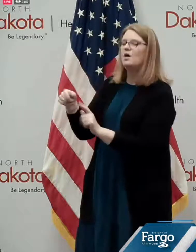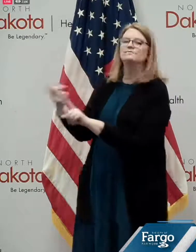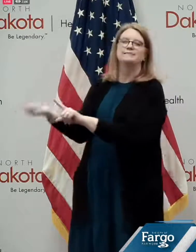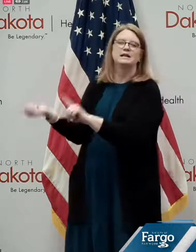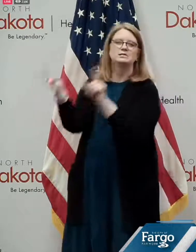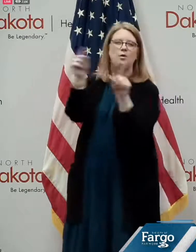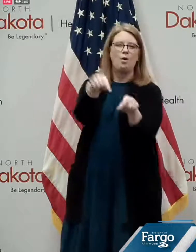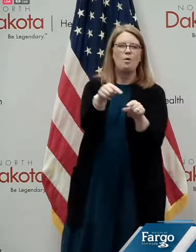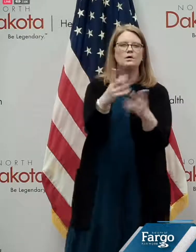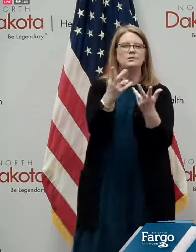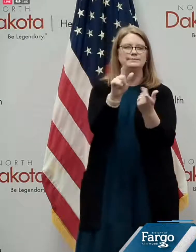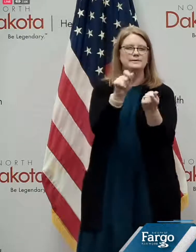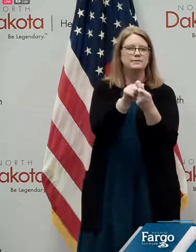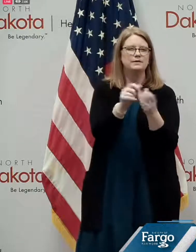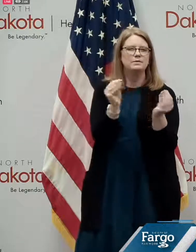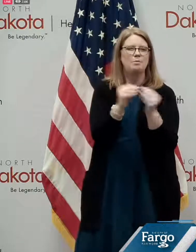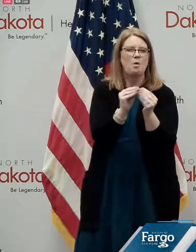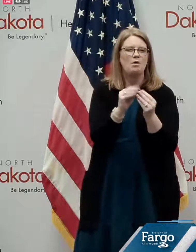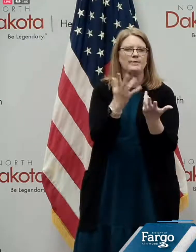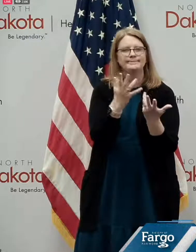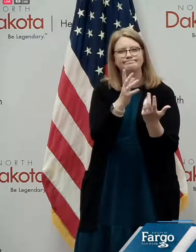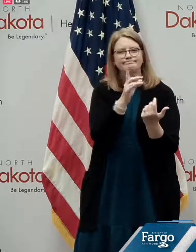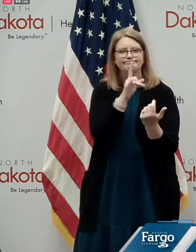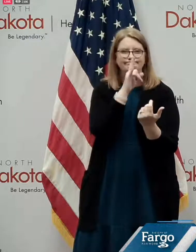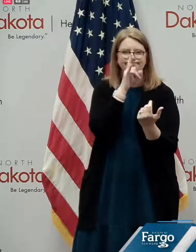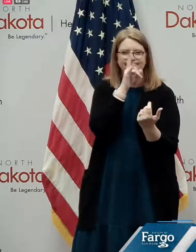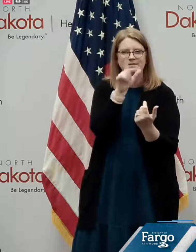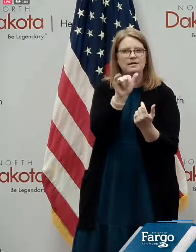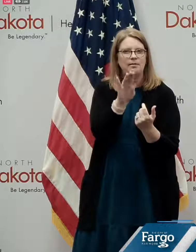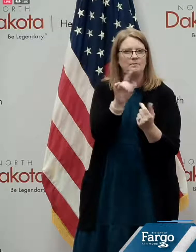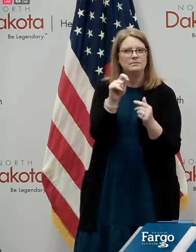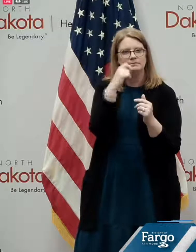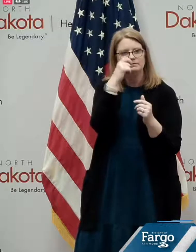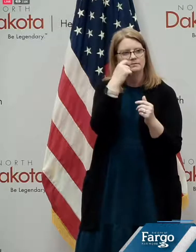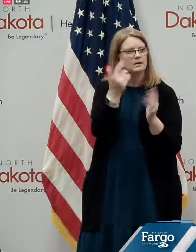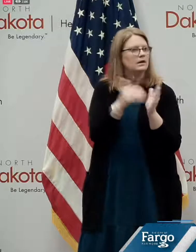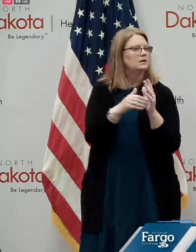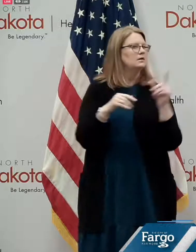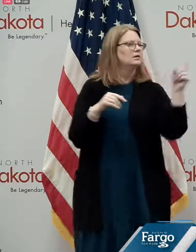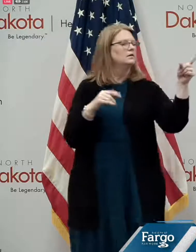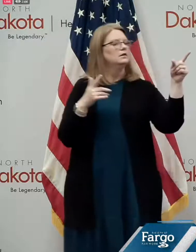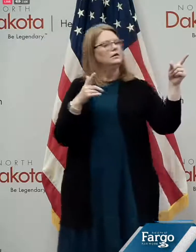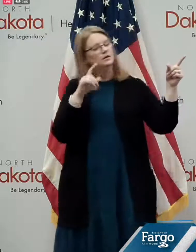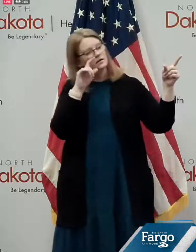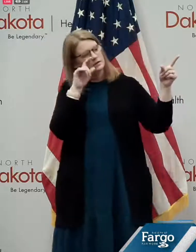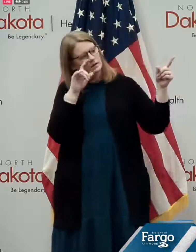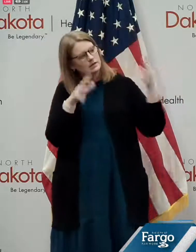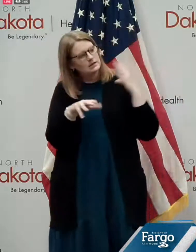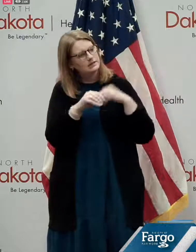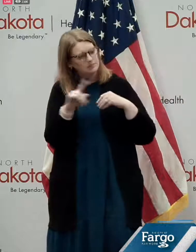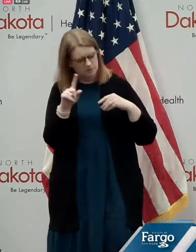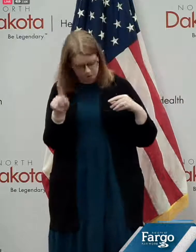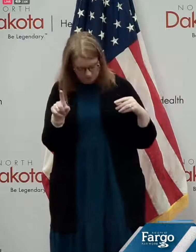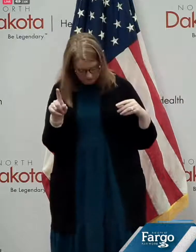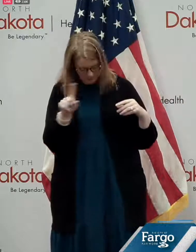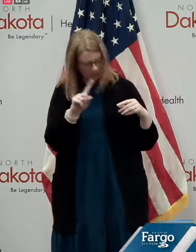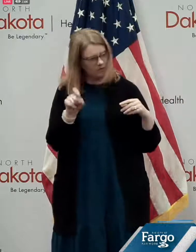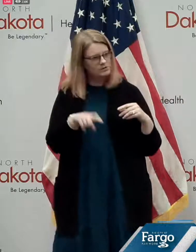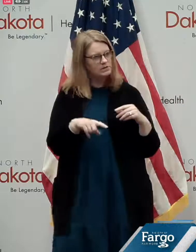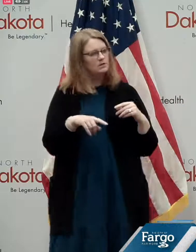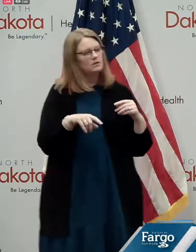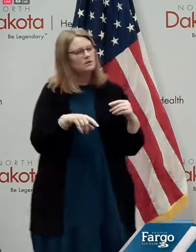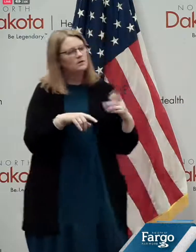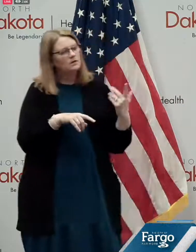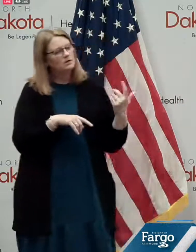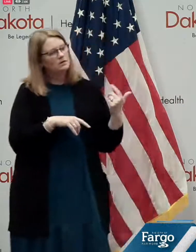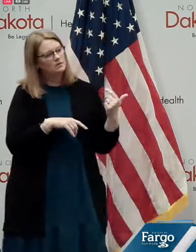back and returning here from out of state, that's going to be a key part of it. A quick follow-up, Governor. Last week you said that we had been